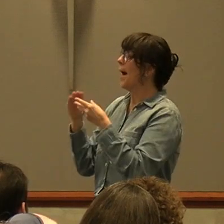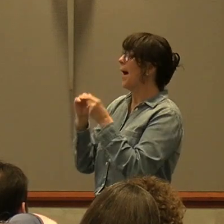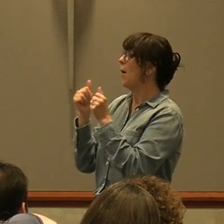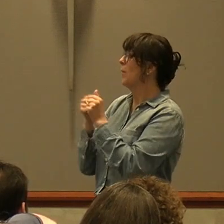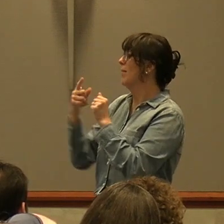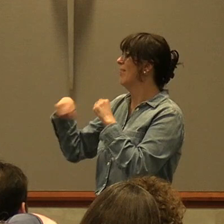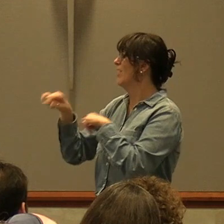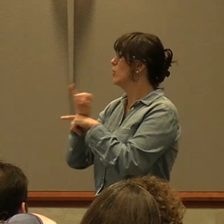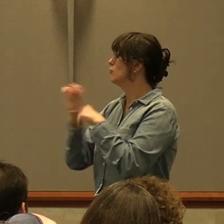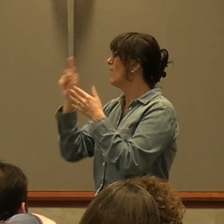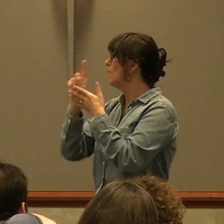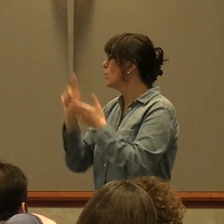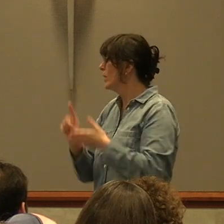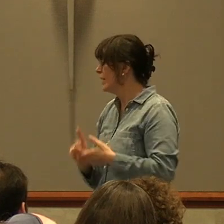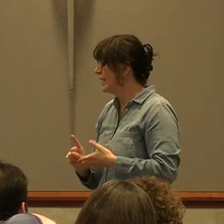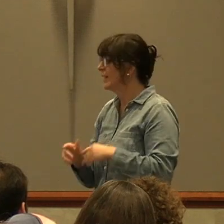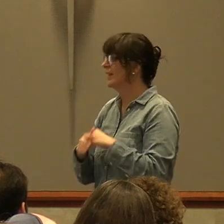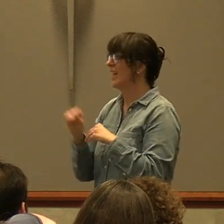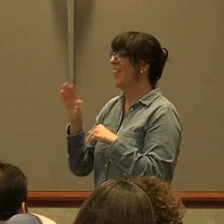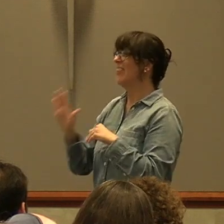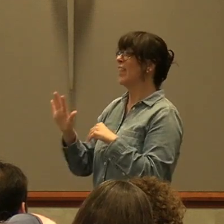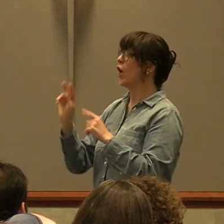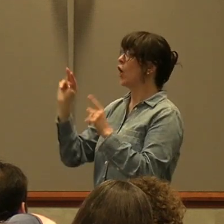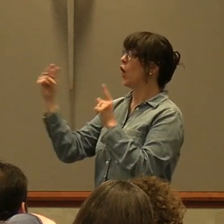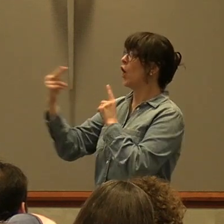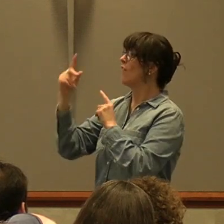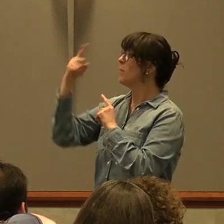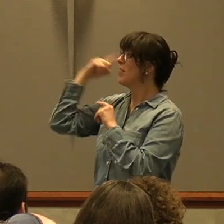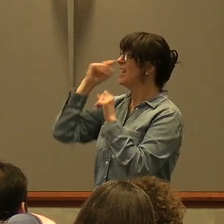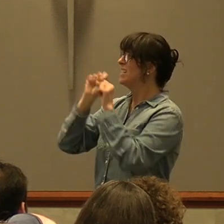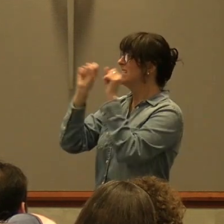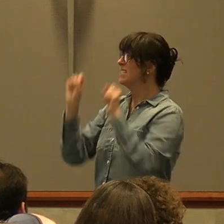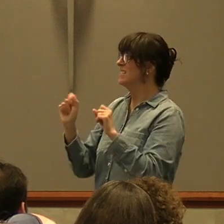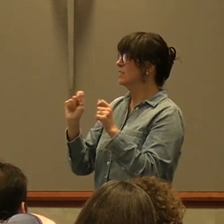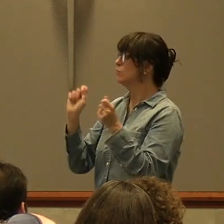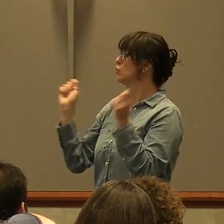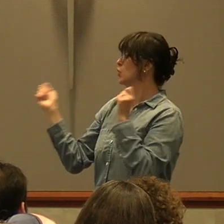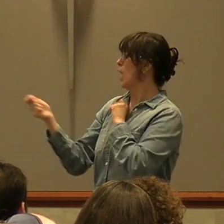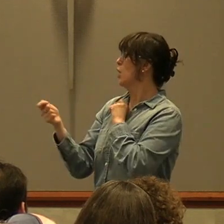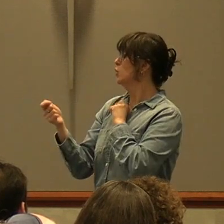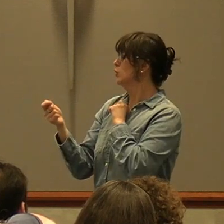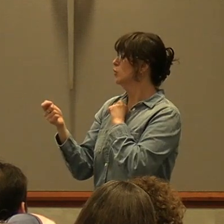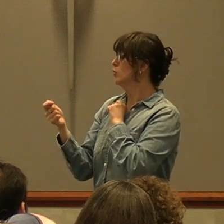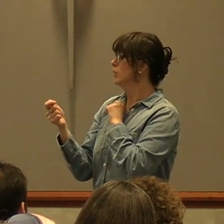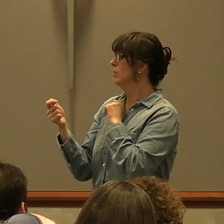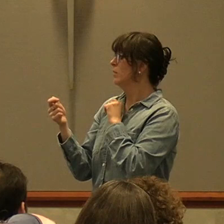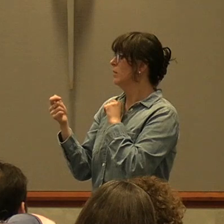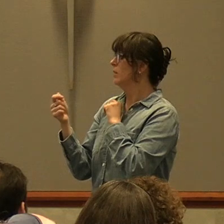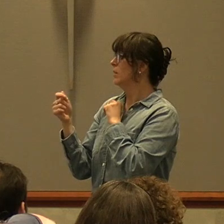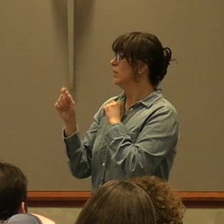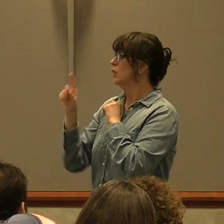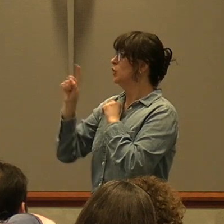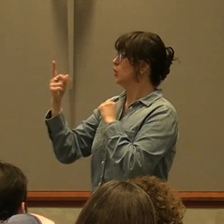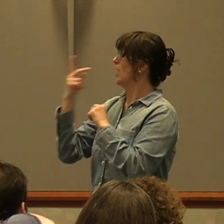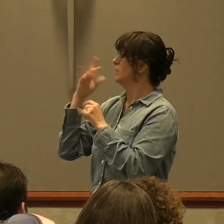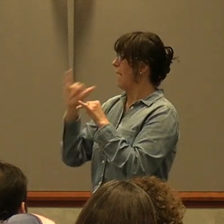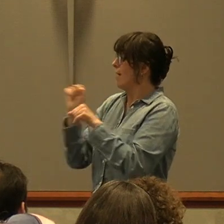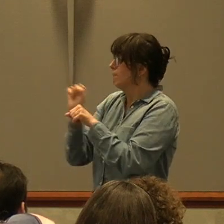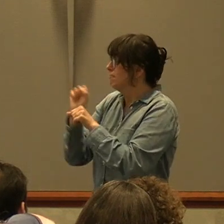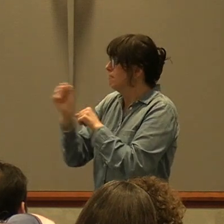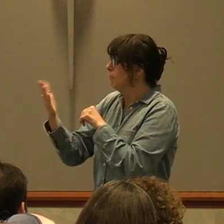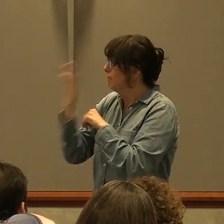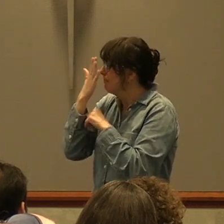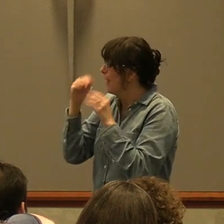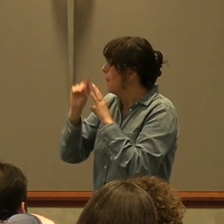week, and their view of our political system has changed pretty dramatically by seeing it up close